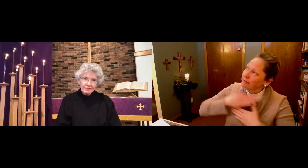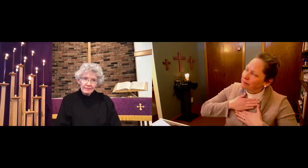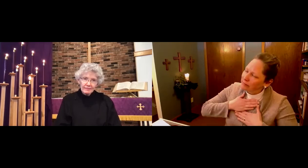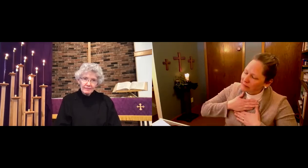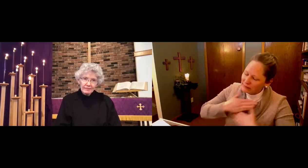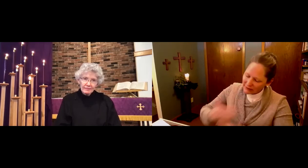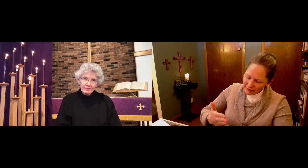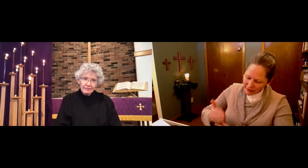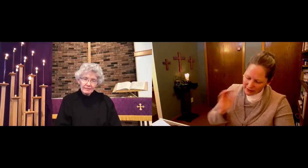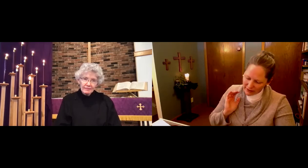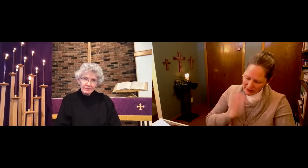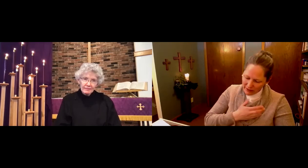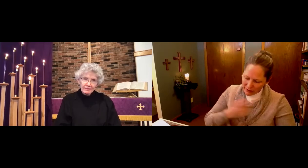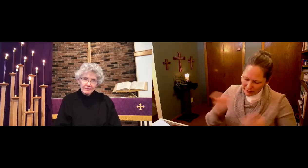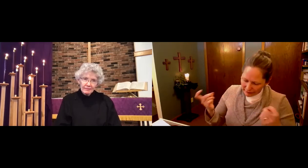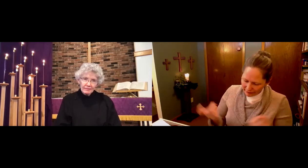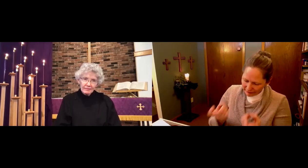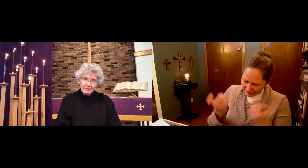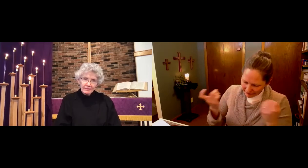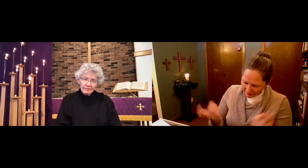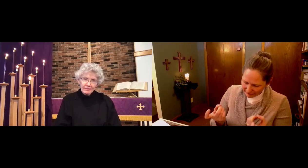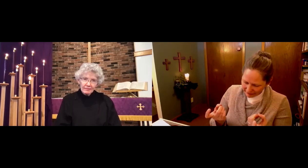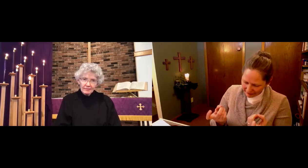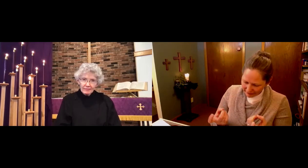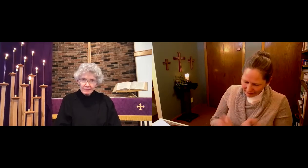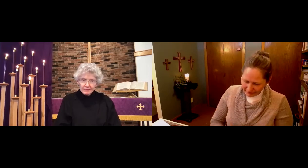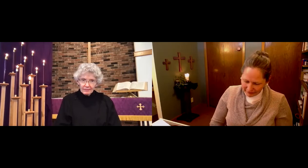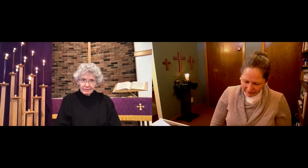As we are invited into the disciplines of faith,